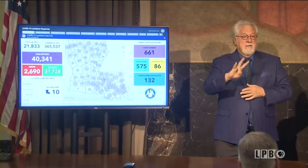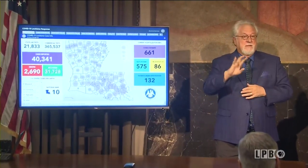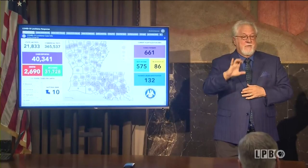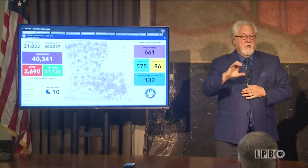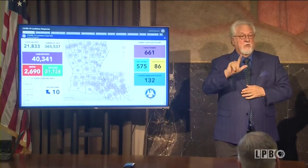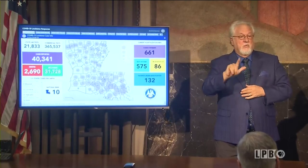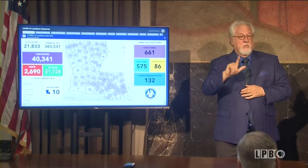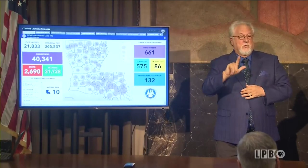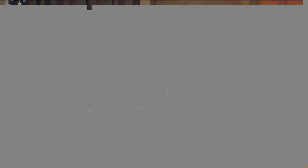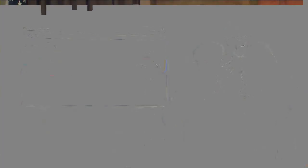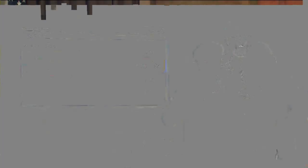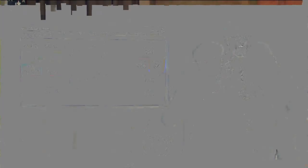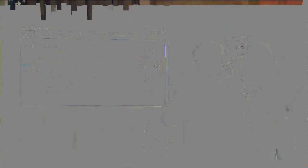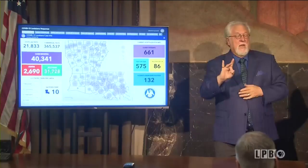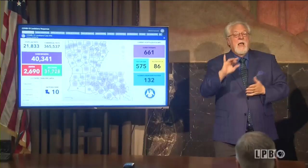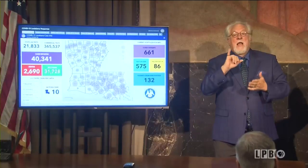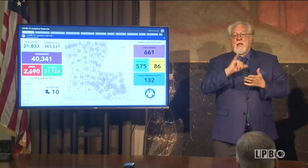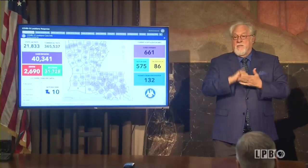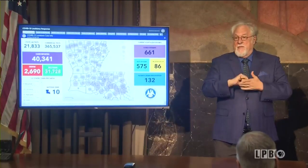31,728.